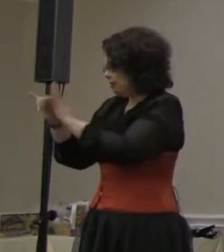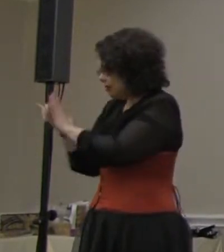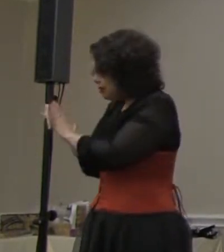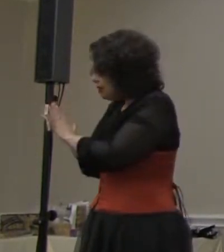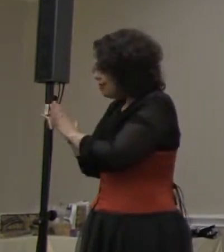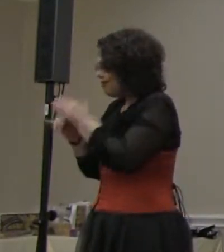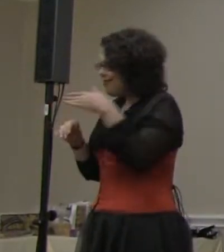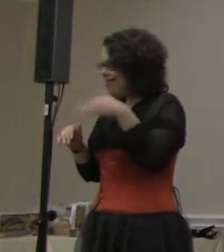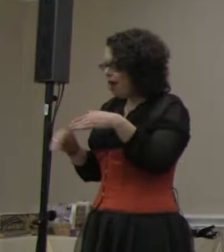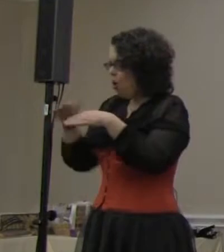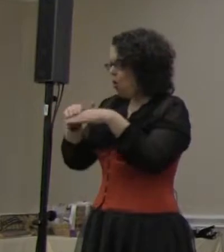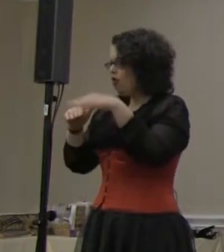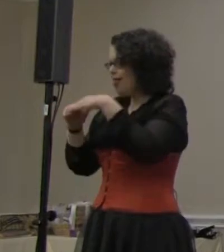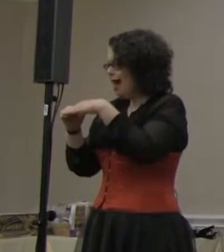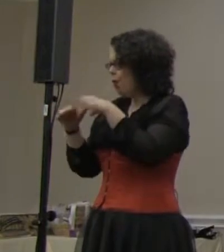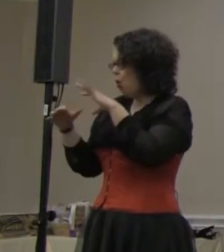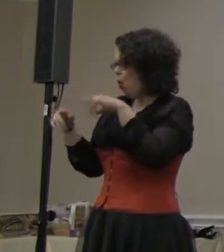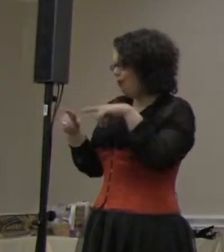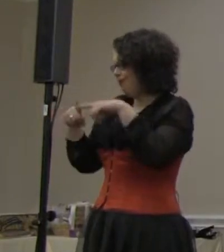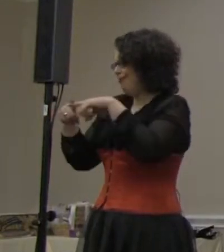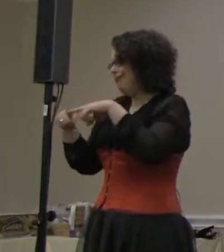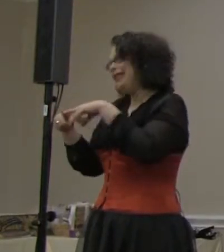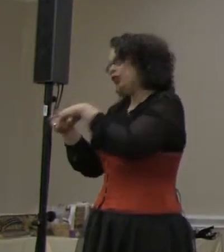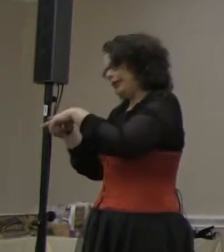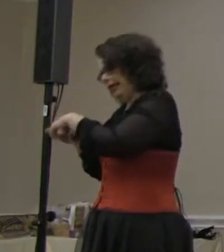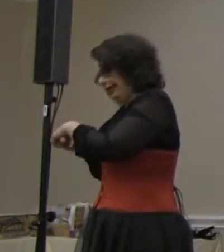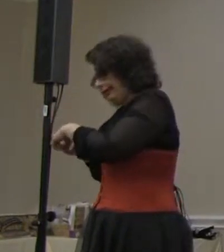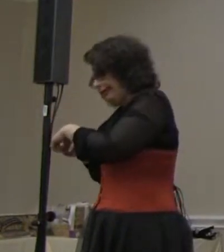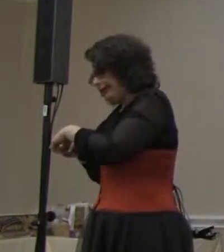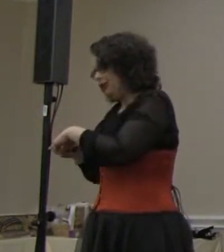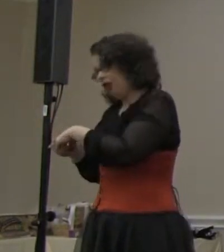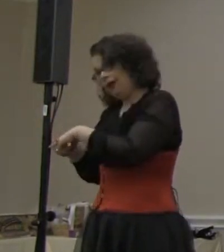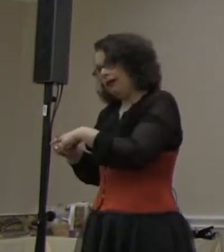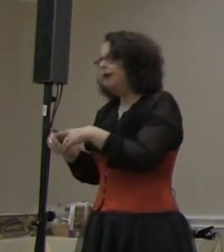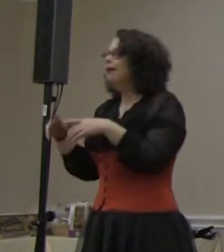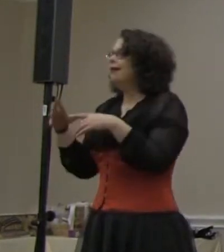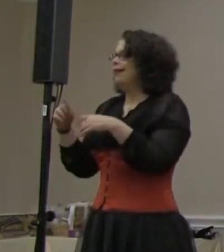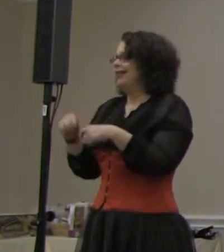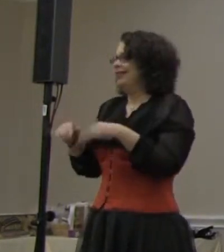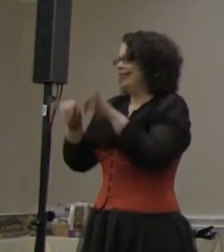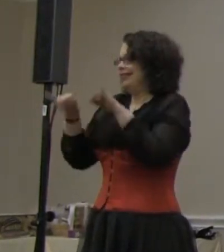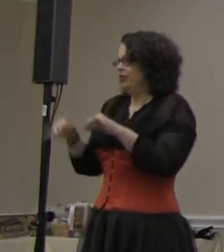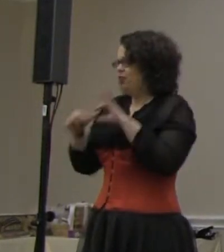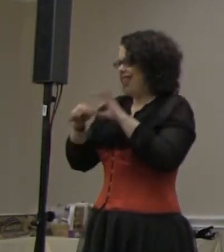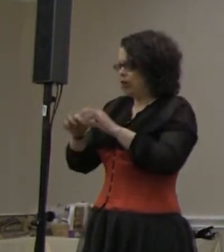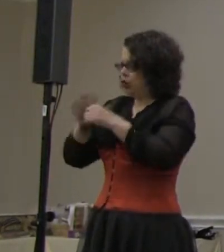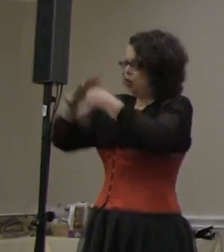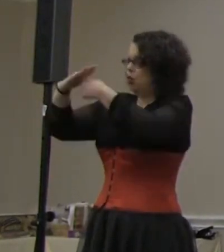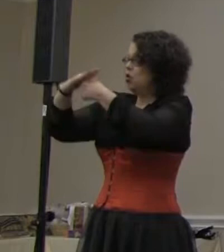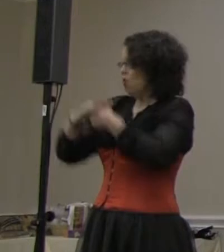which overlap or intersect in the systems of oppression,